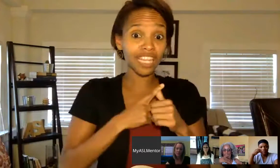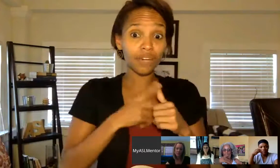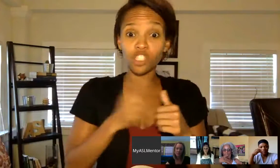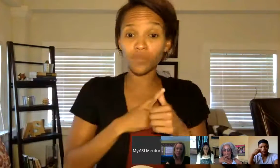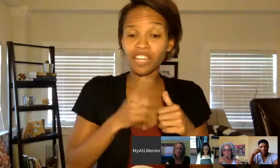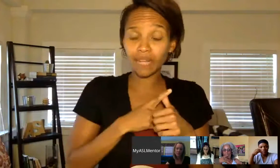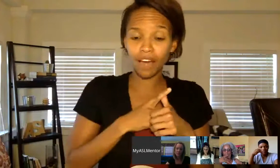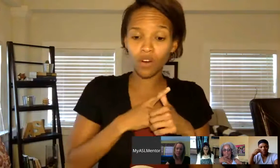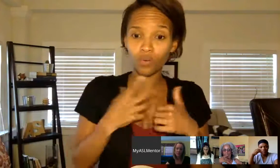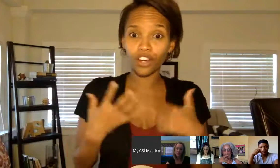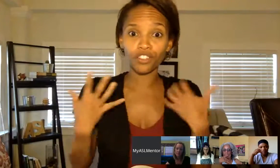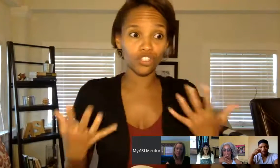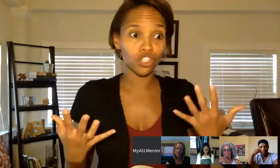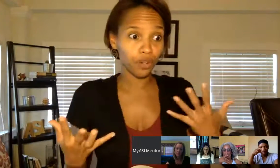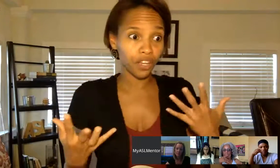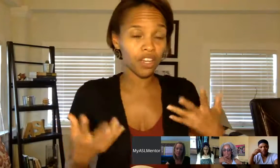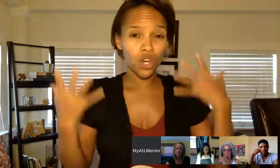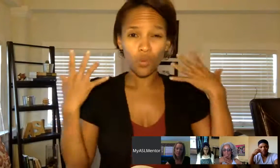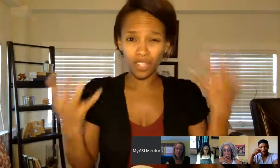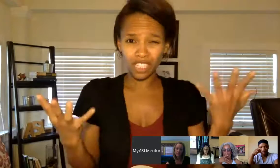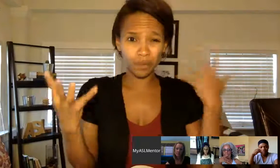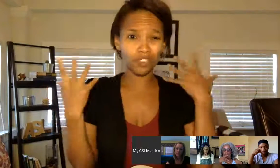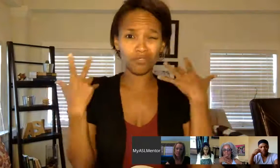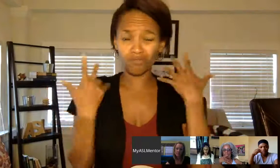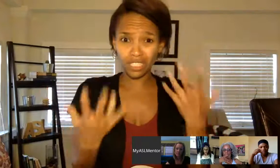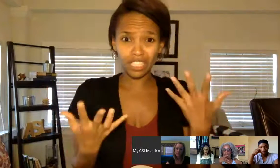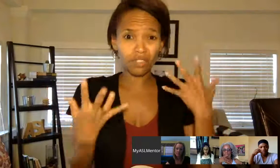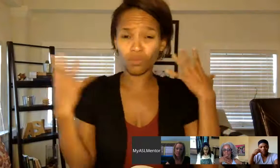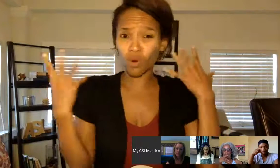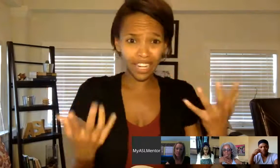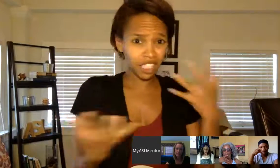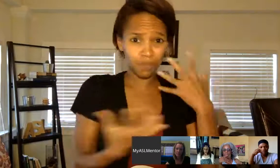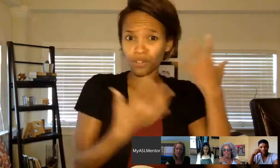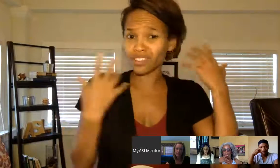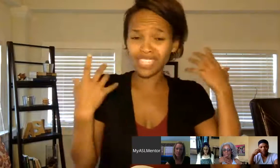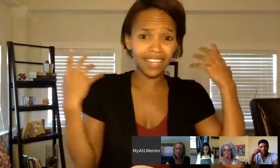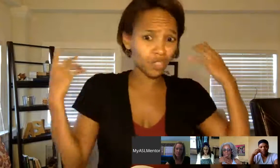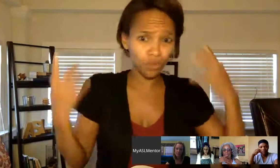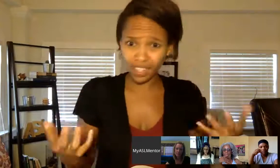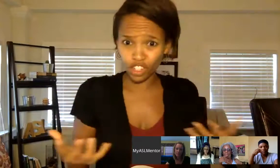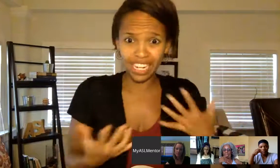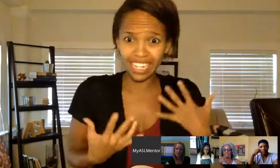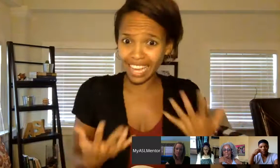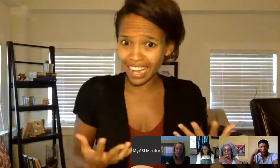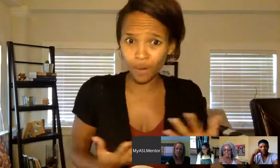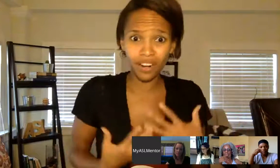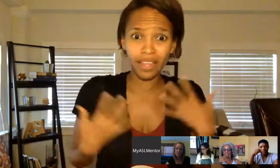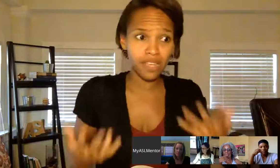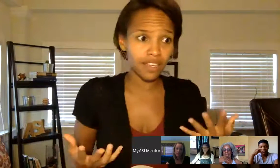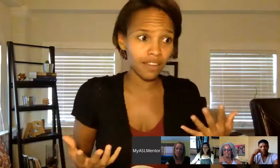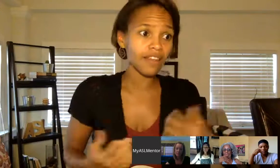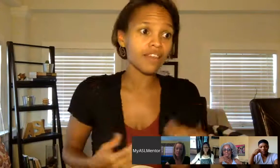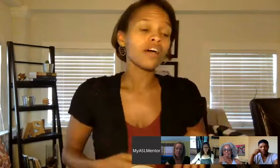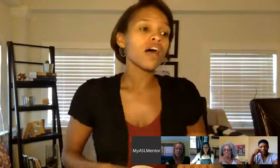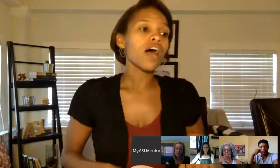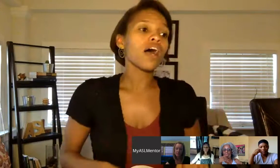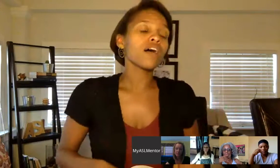first thing that we should be thinking about when we are interpreting, what is this person really, why is this person saying this, what are they trying to get at, what do they